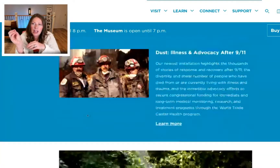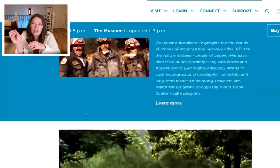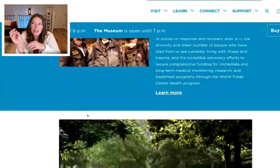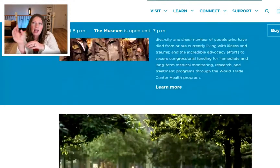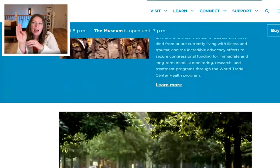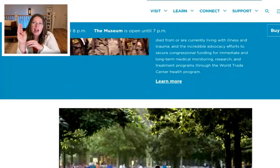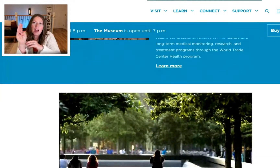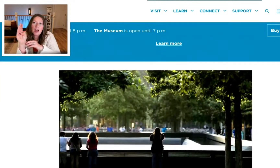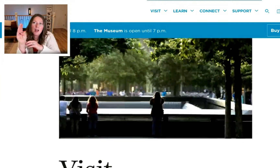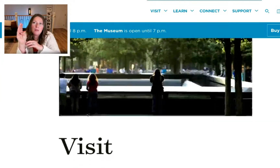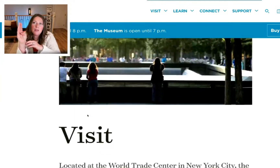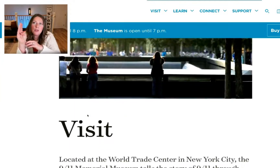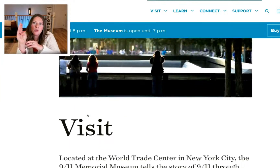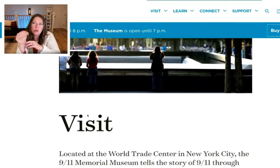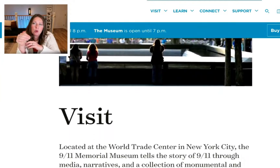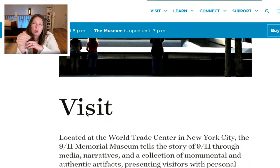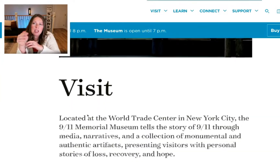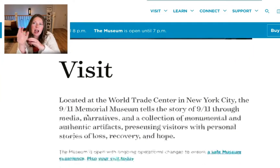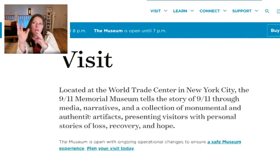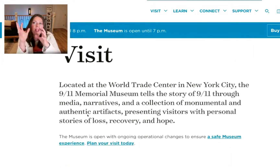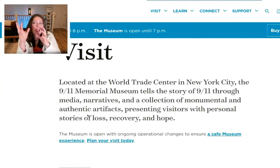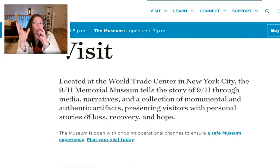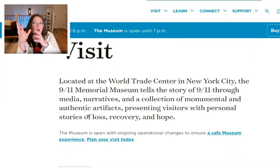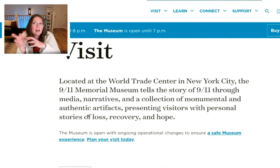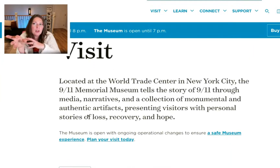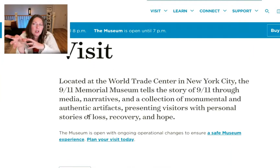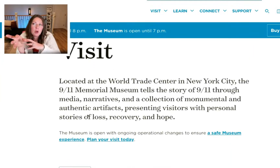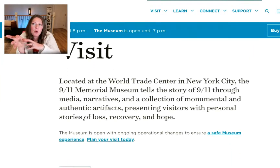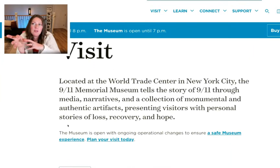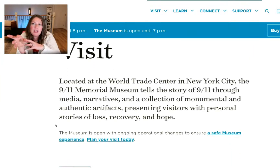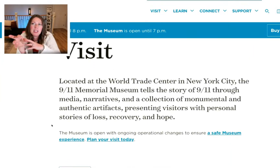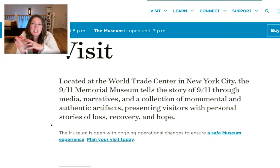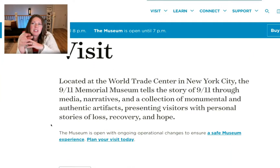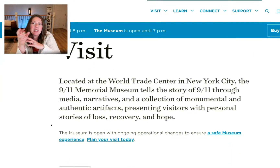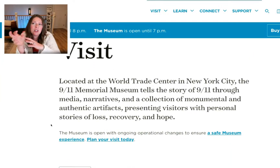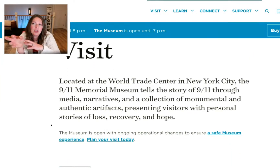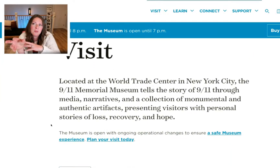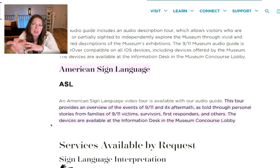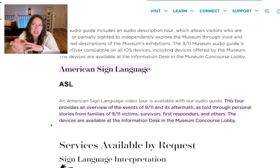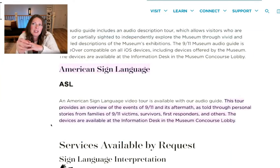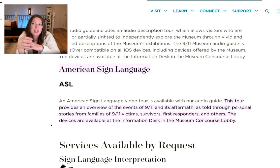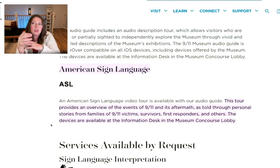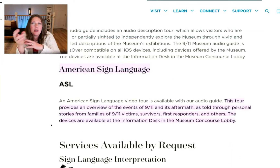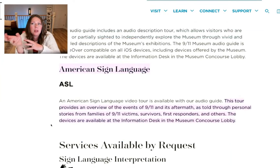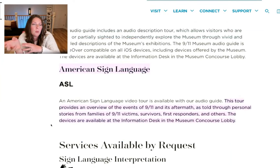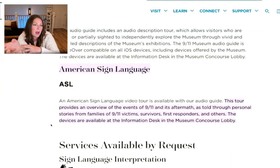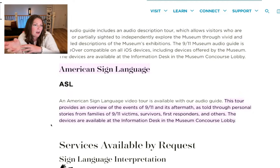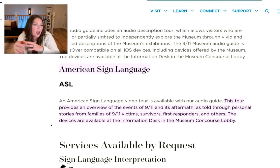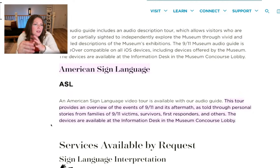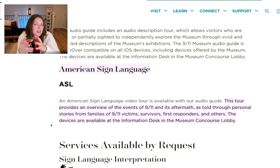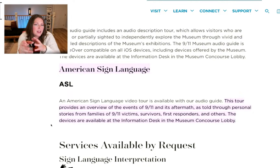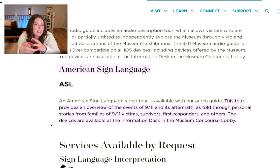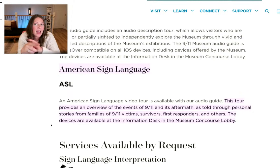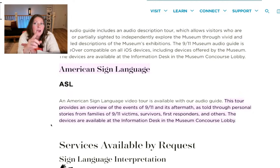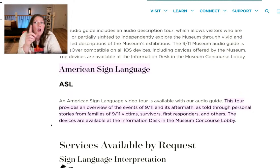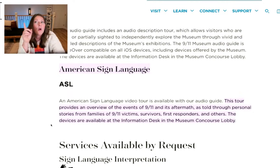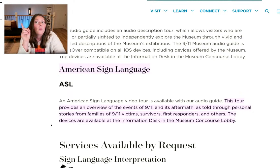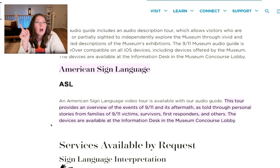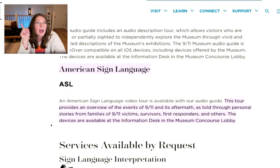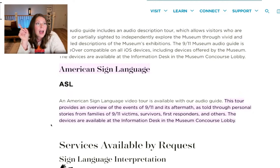website, if you scroll down, like whenever you go and visit, these are some things that you need to be aware of, stuff like that. Well,